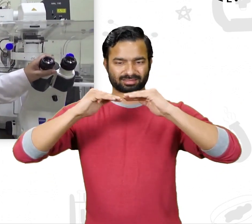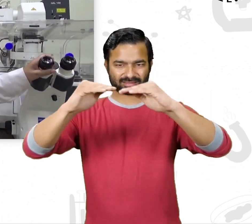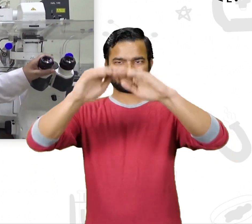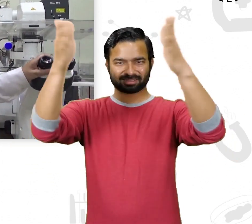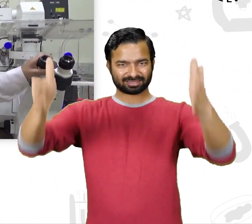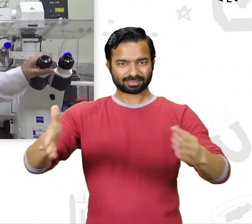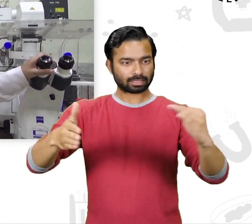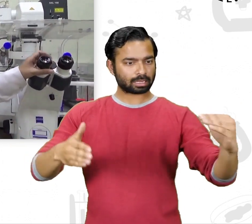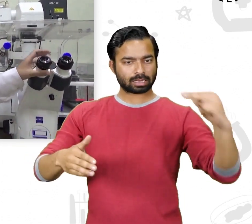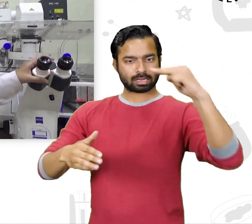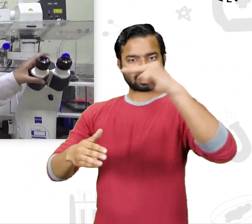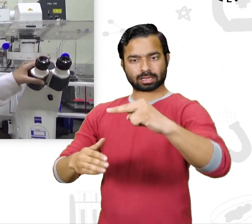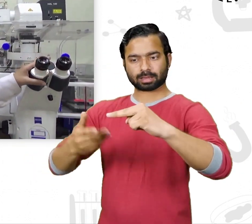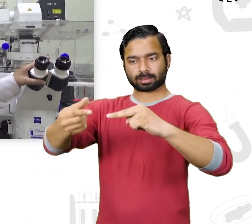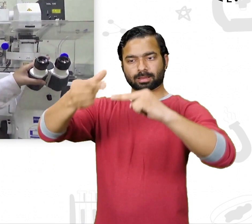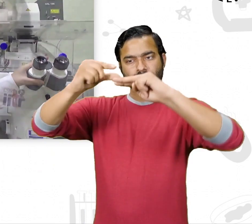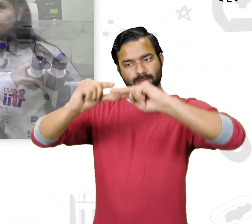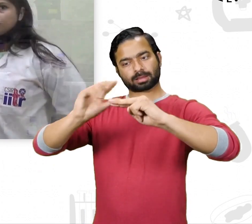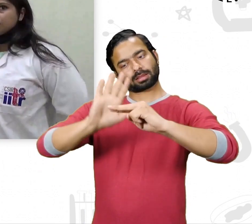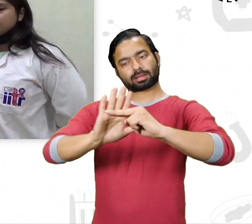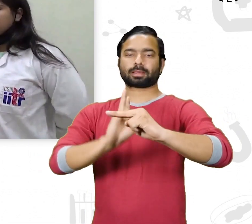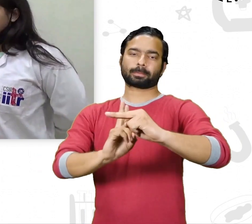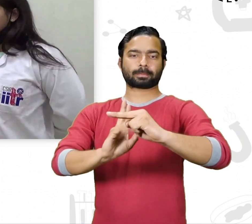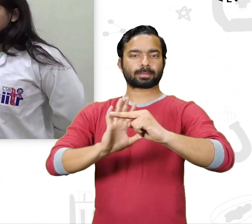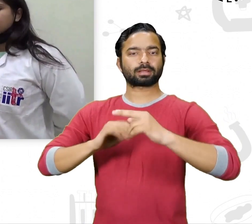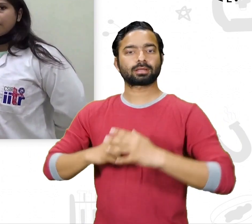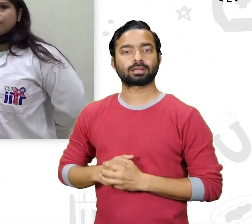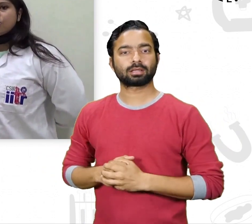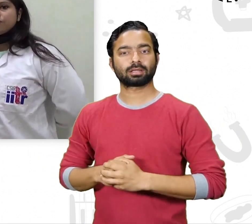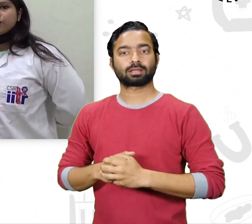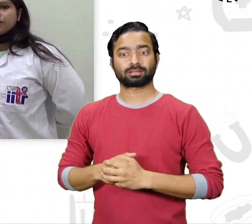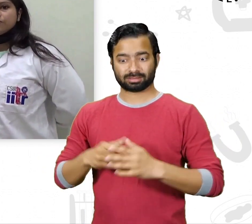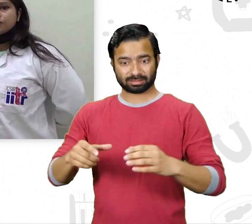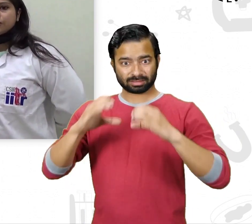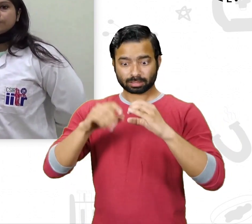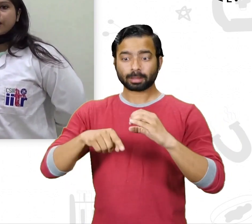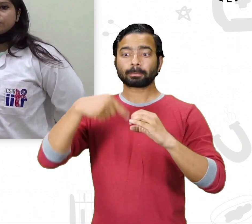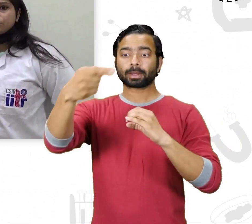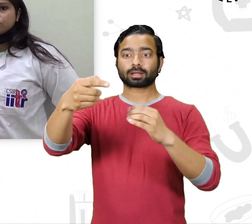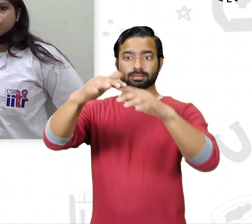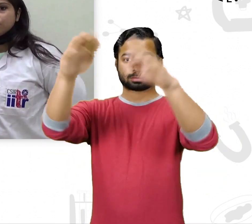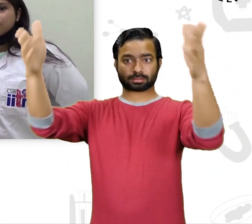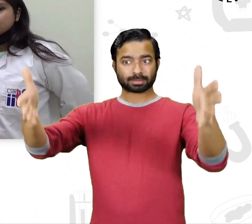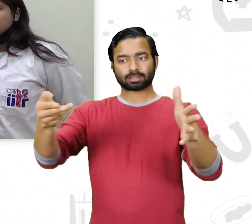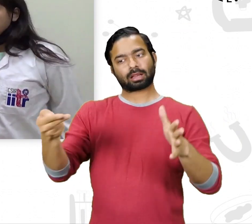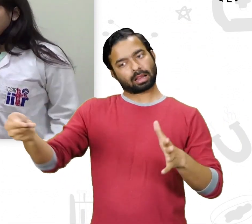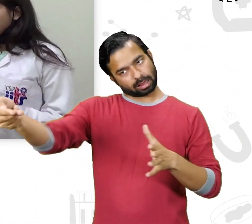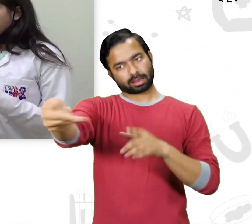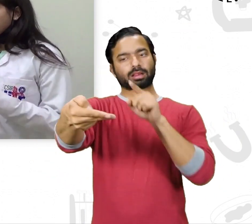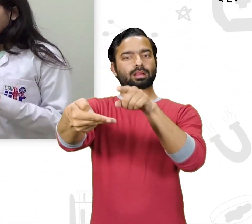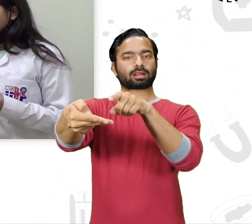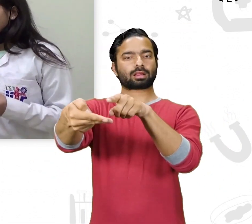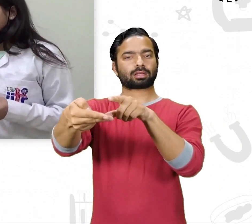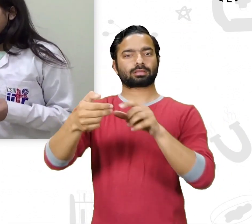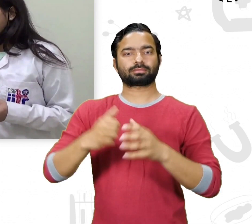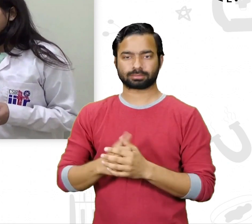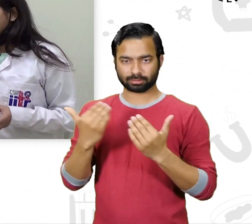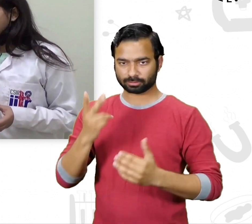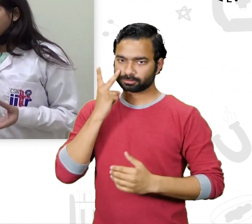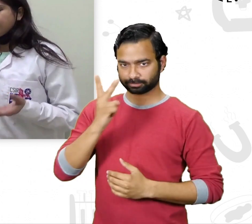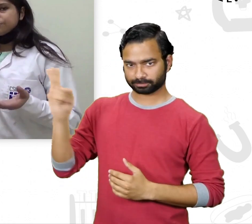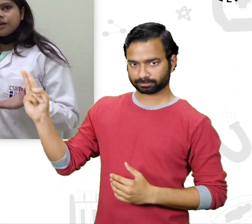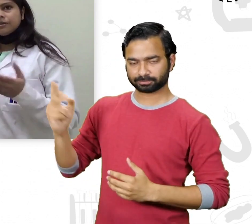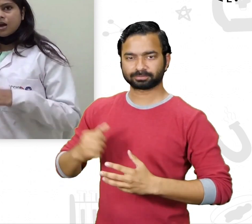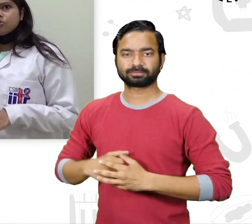binocular lenses for this microscope. This is kind of the inverted microscope, so we fix the slide